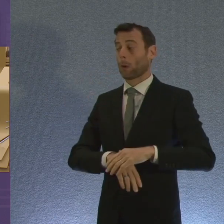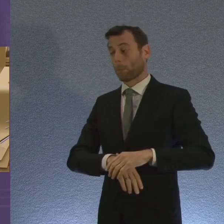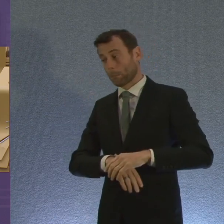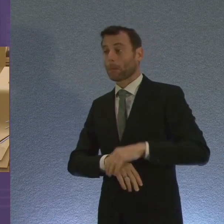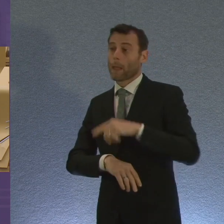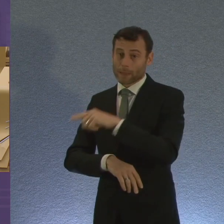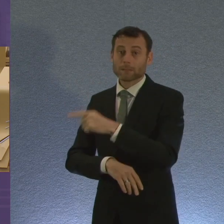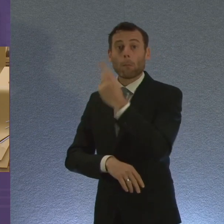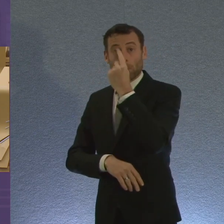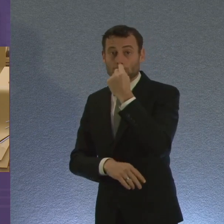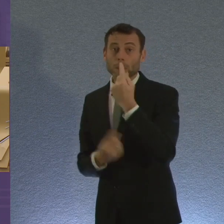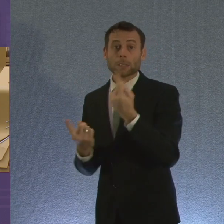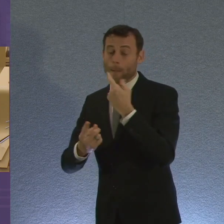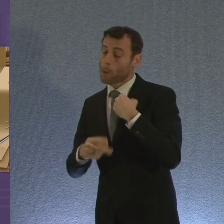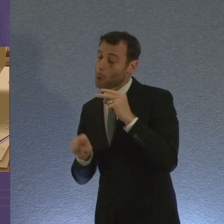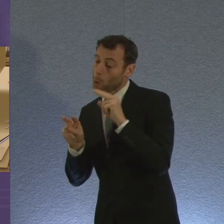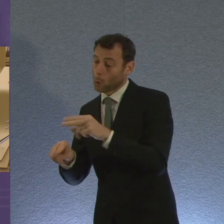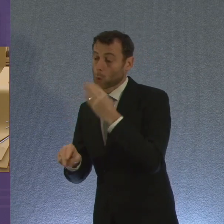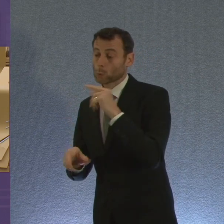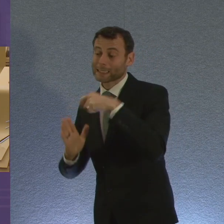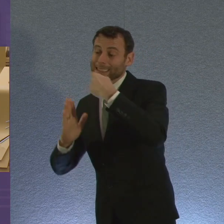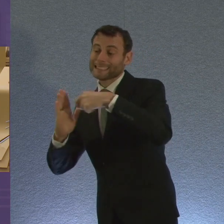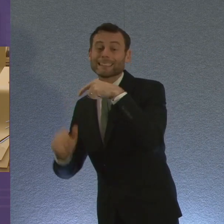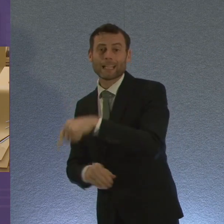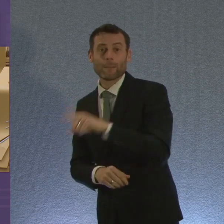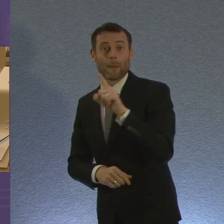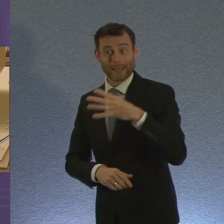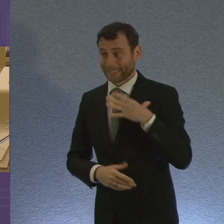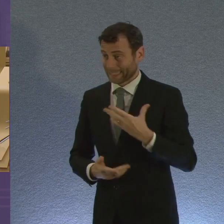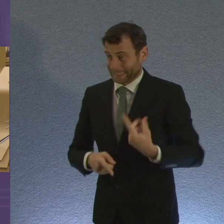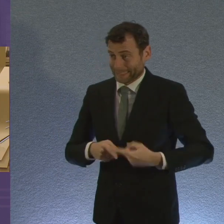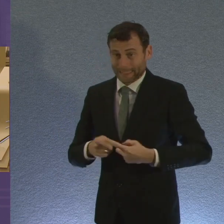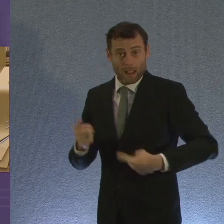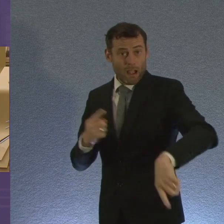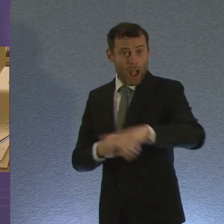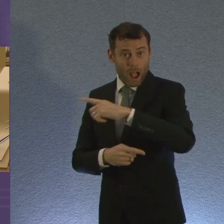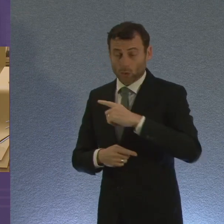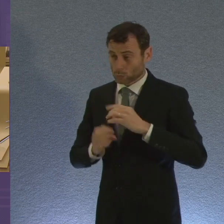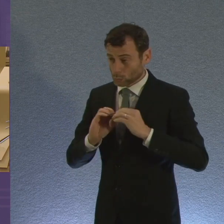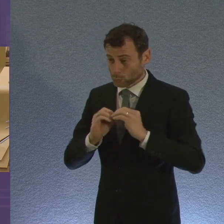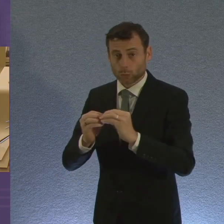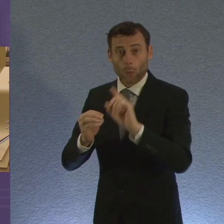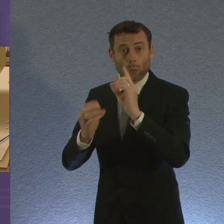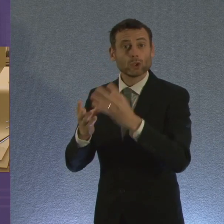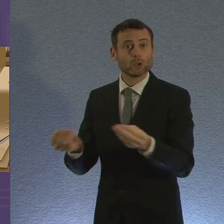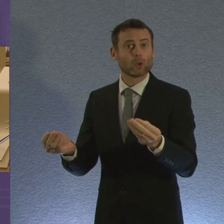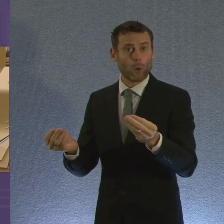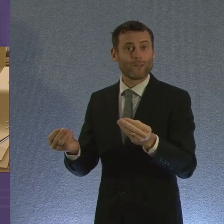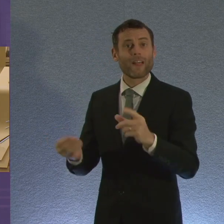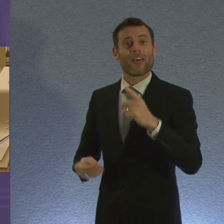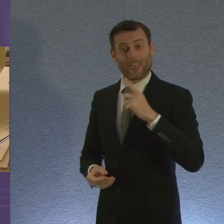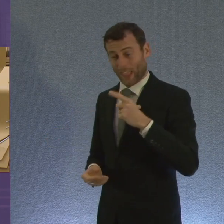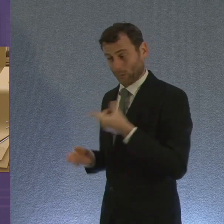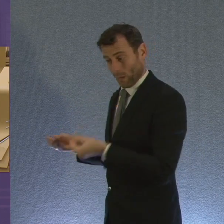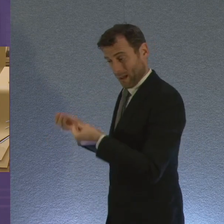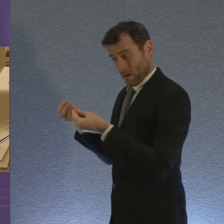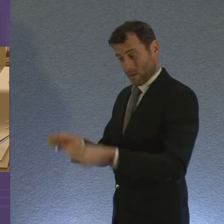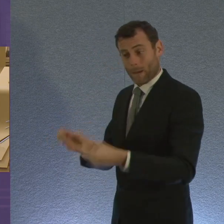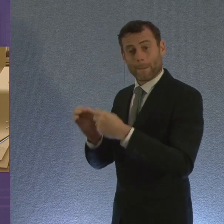seriously. But we need to get on and get a decision on this, and that is why the commitment is there for the bill to be brought to this chamber on the